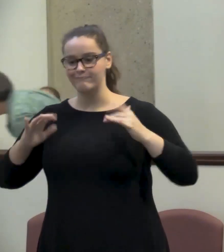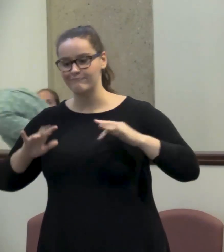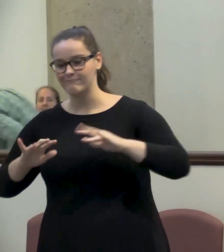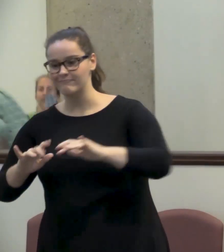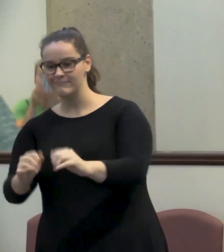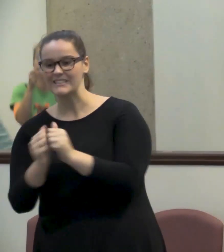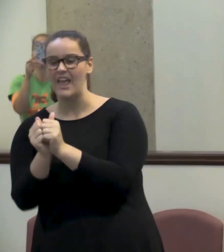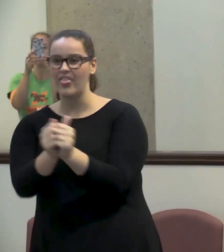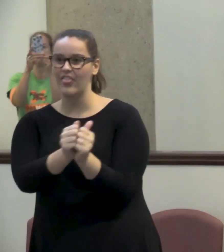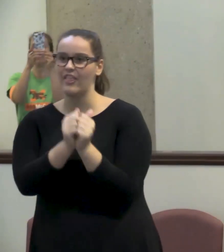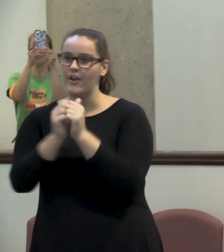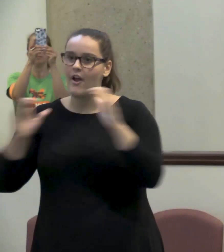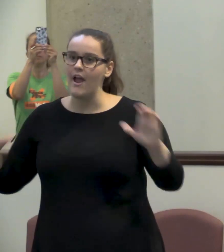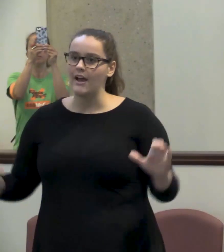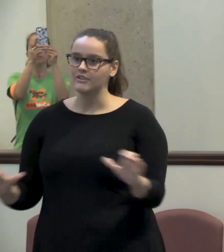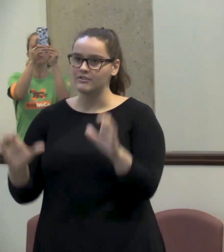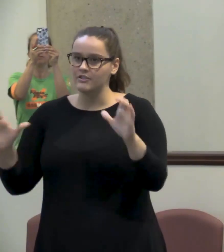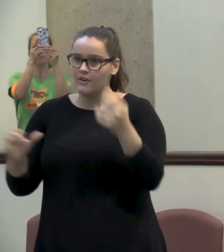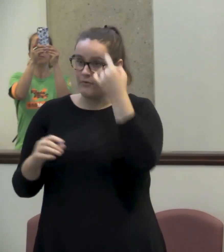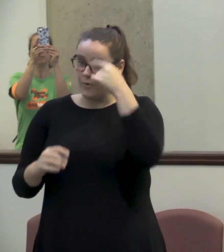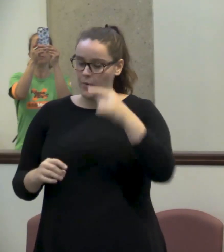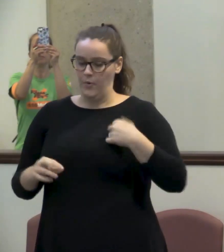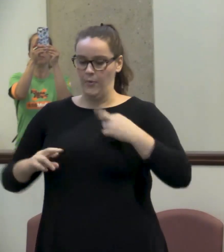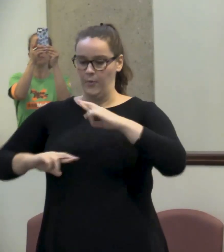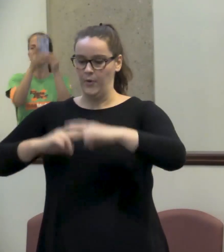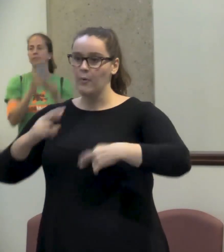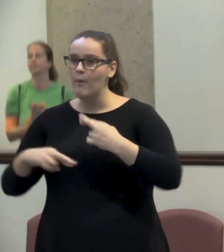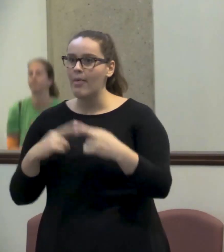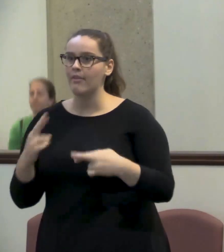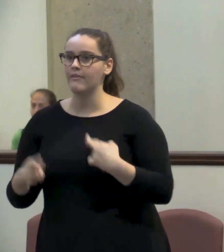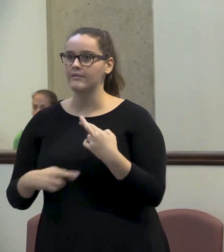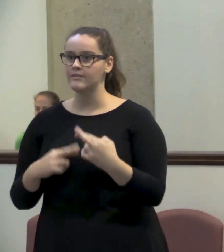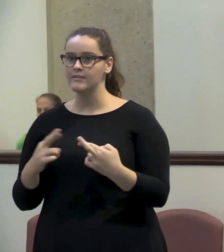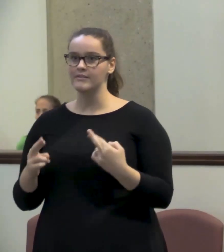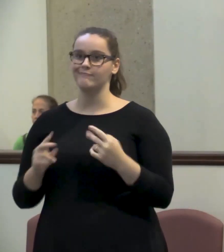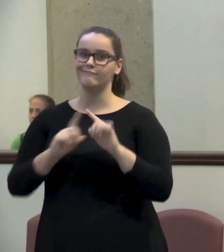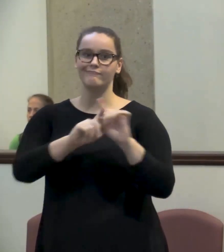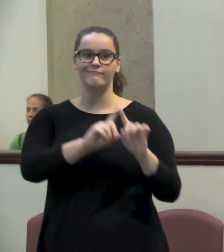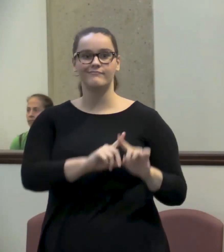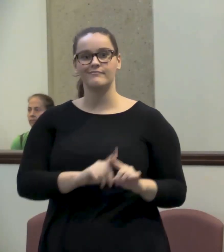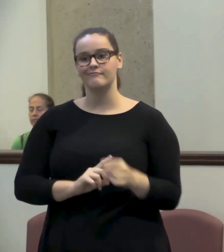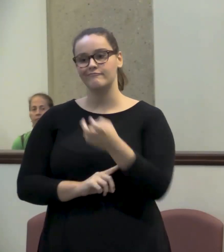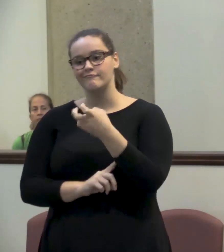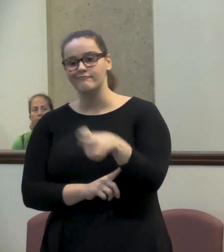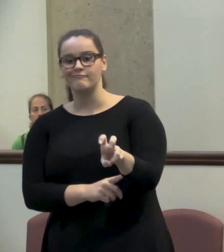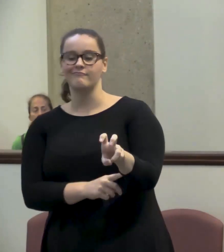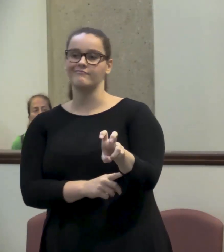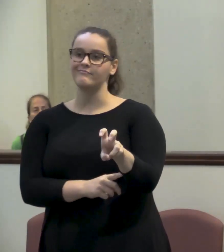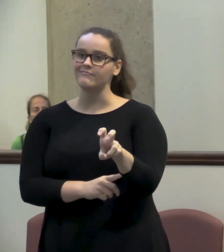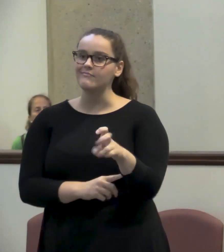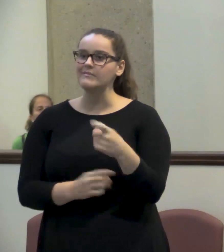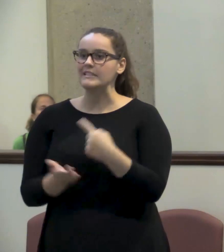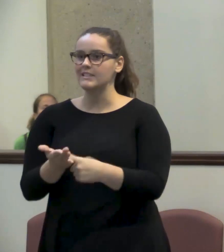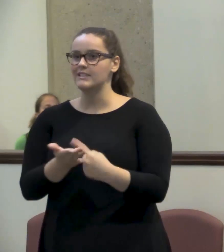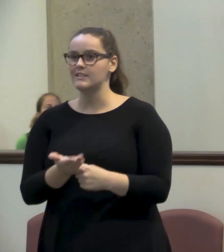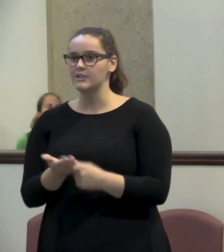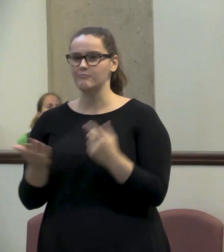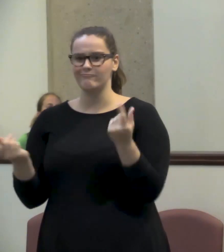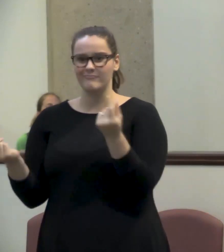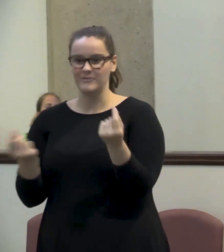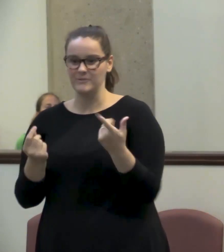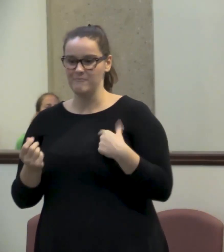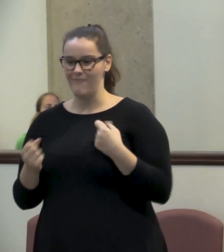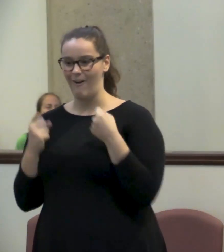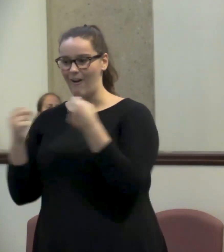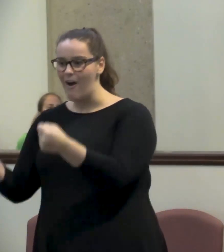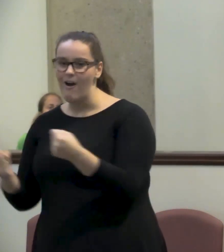collective action for waste disposal, for transit, right? For talking about what we do with our water and our cars